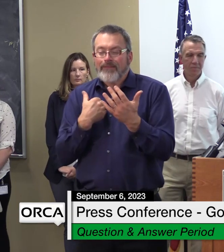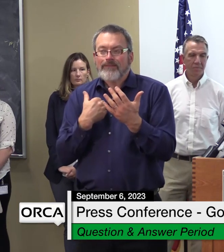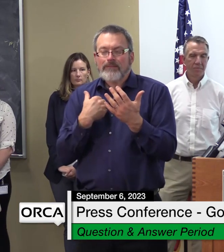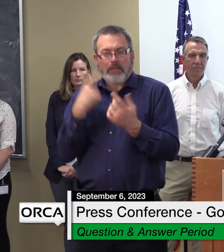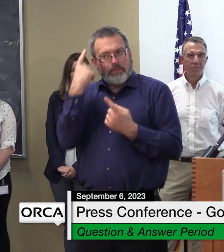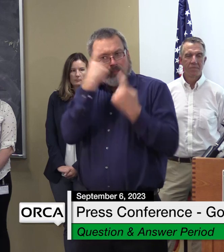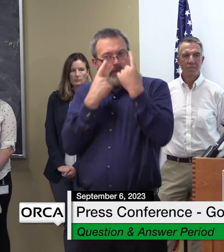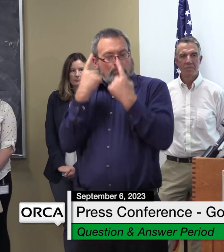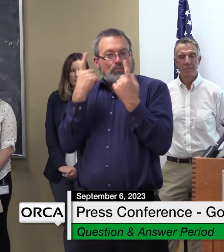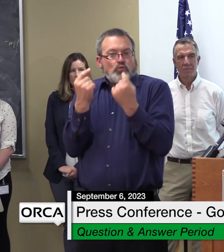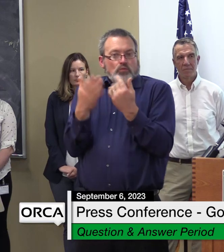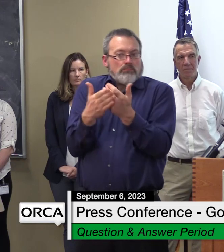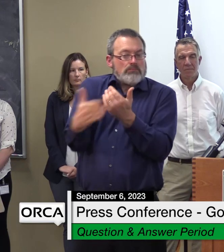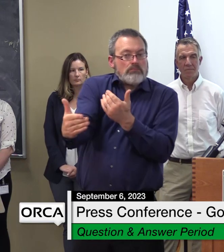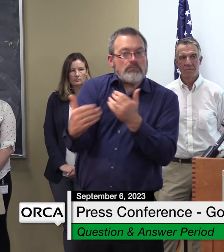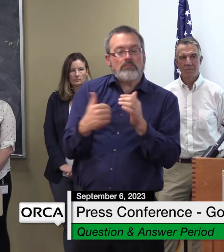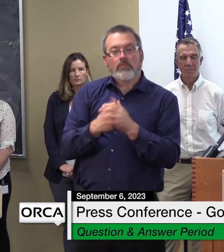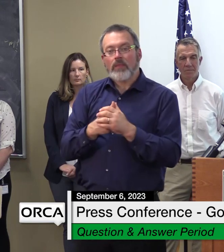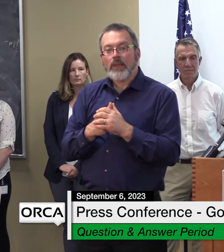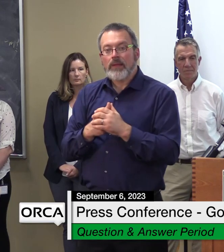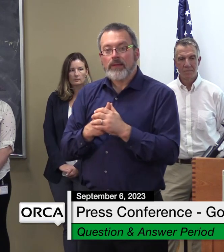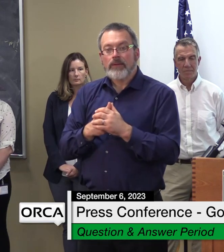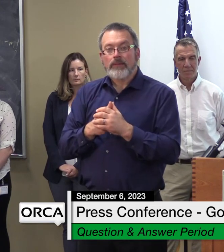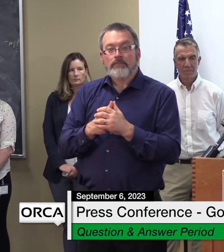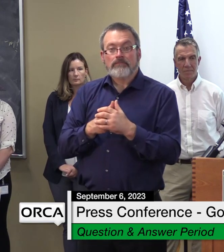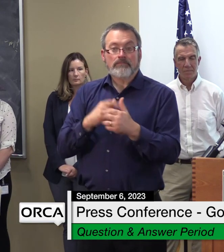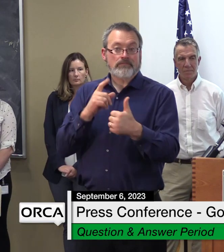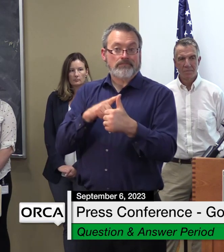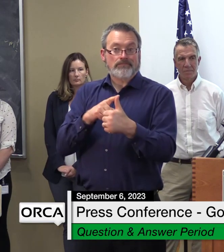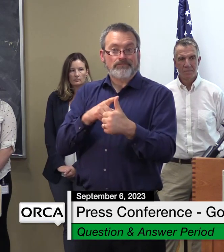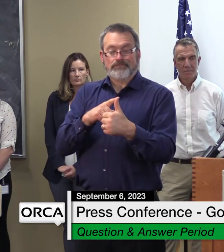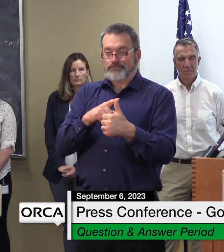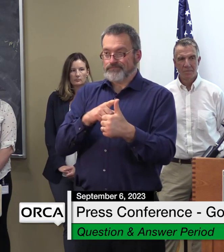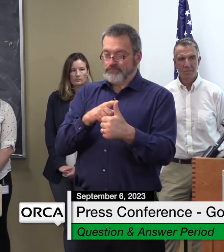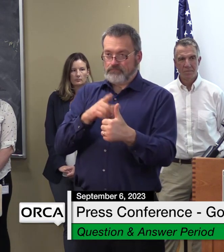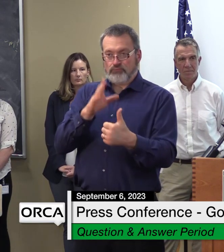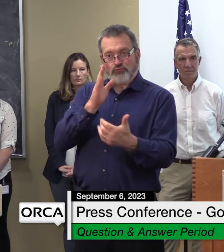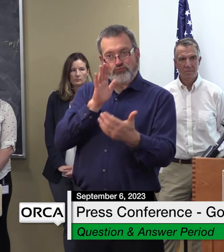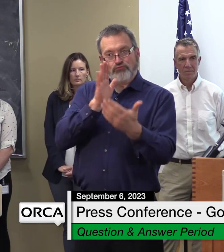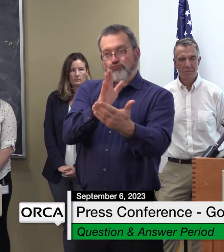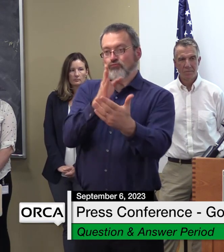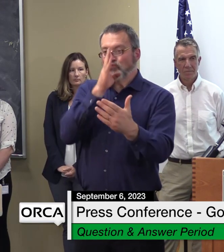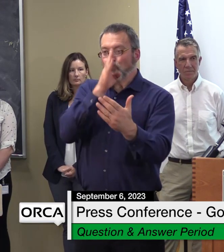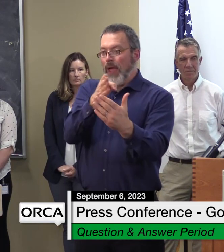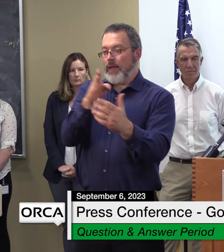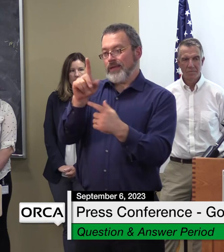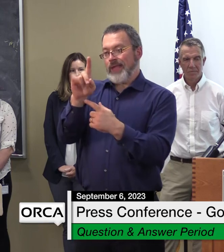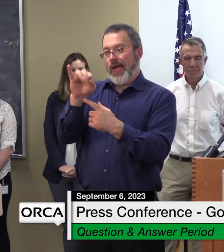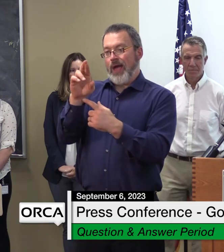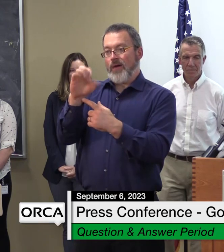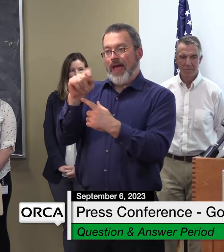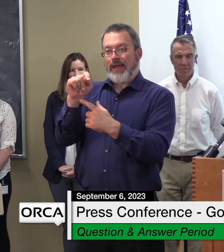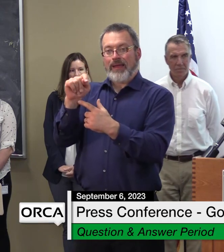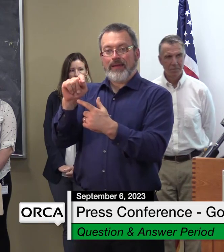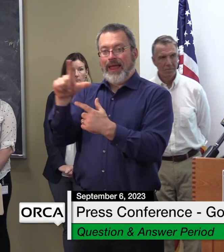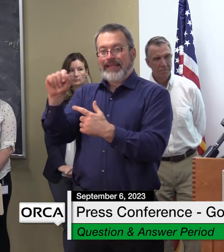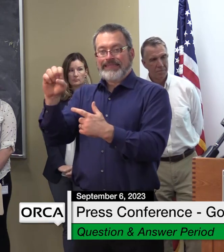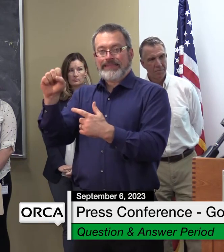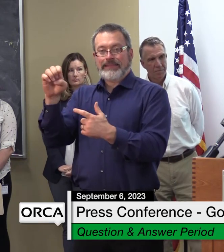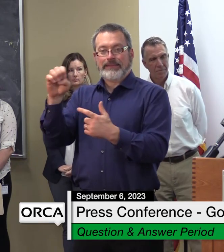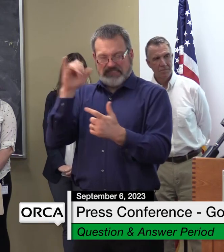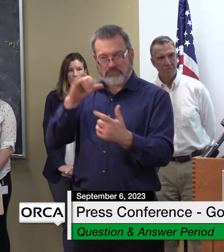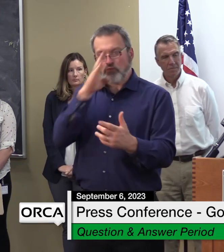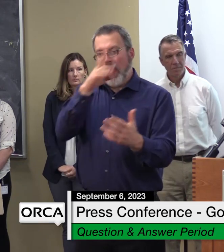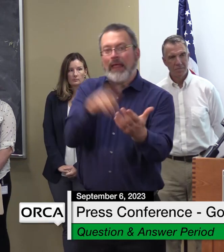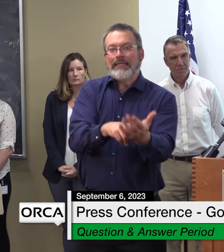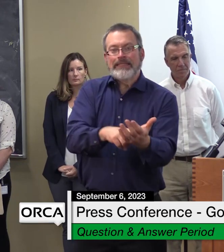The first process we go through is a direct lease. So if you're out of your home and you can't find a place to go, we'll see if we